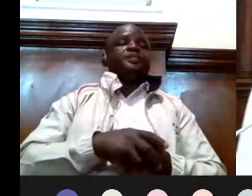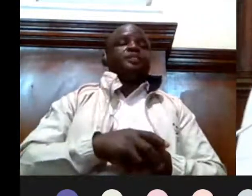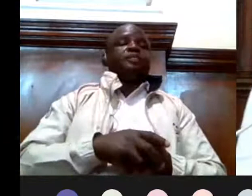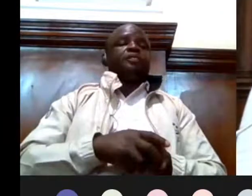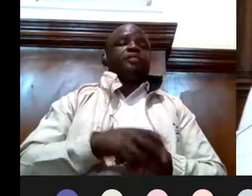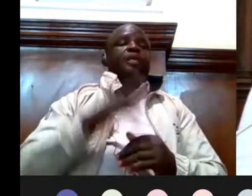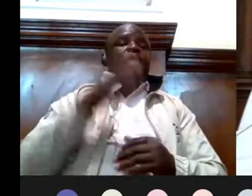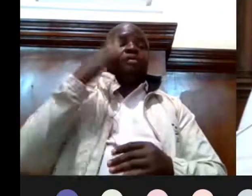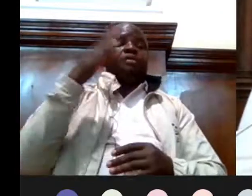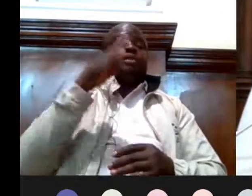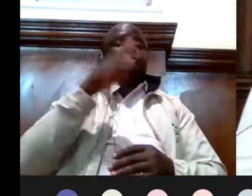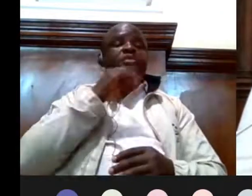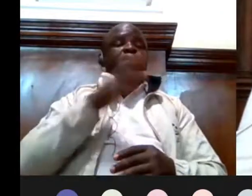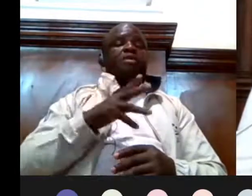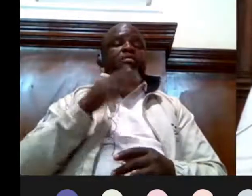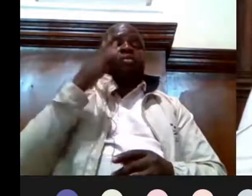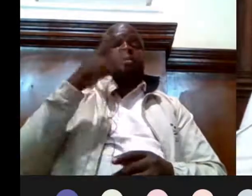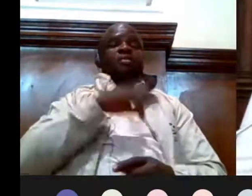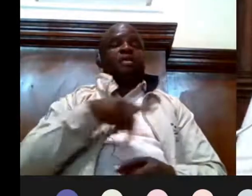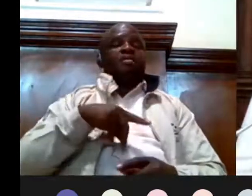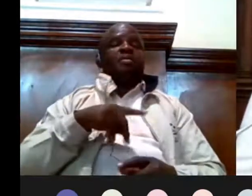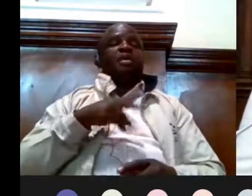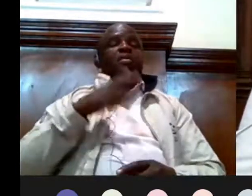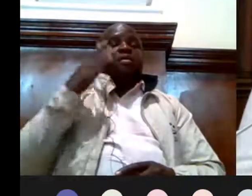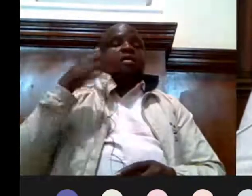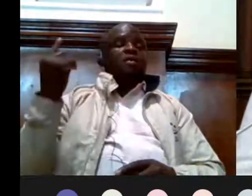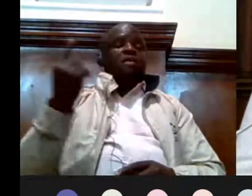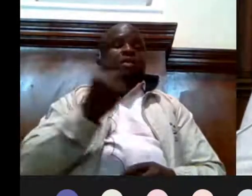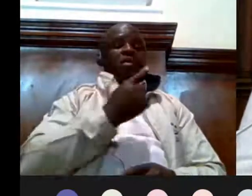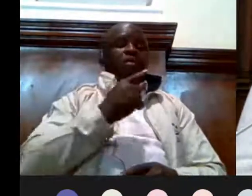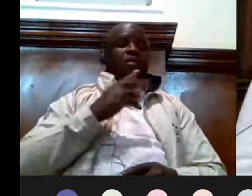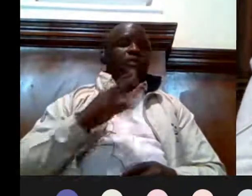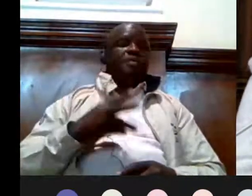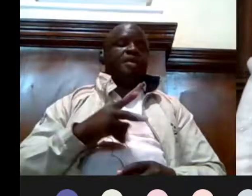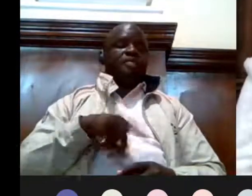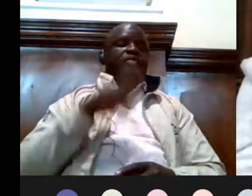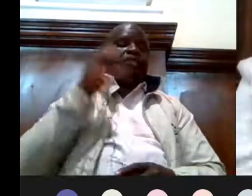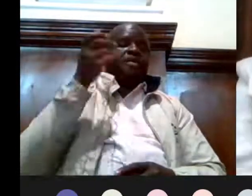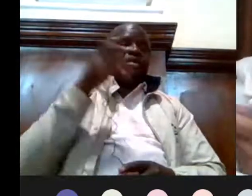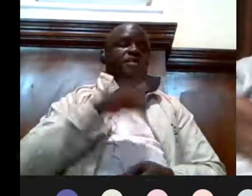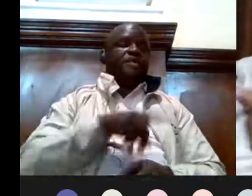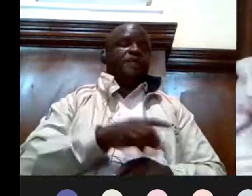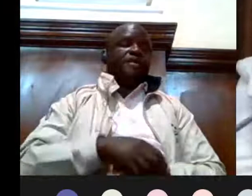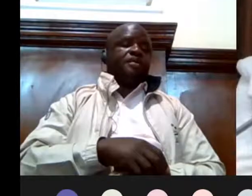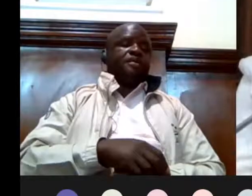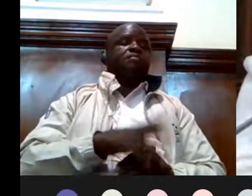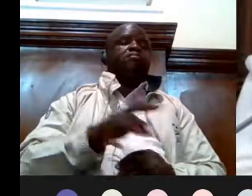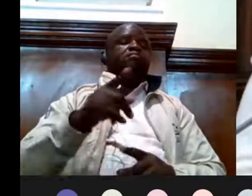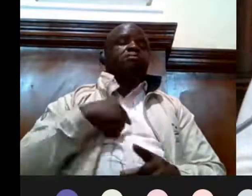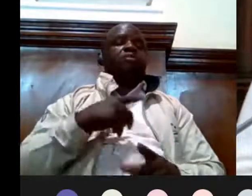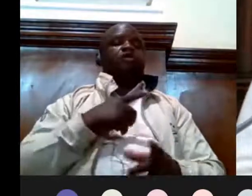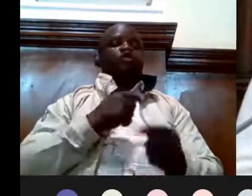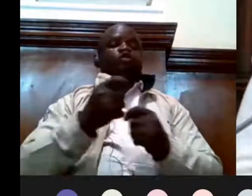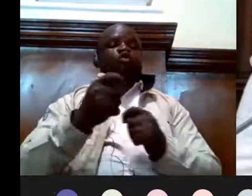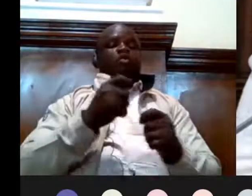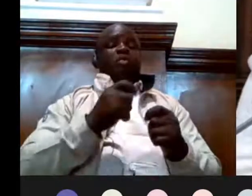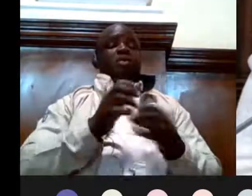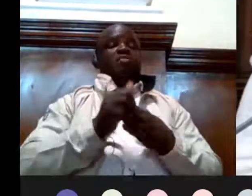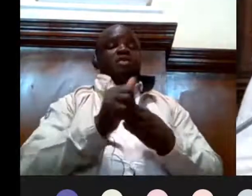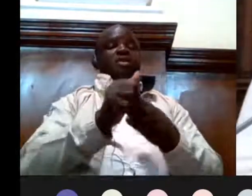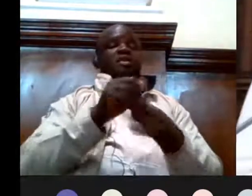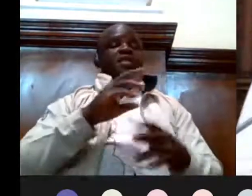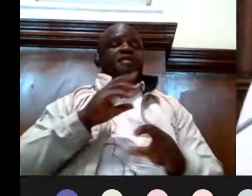qala ndibulisa premier ndibulisa wonke omama abakhoyo base Free State abaphethe imizi